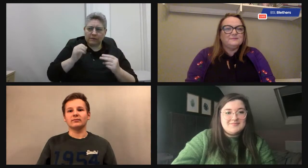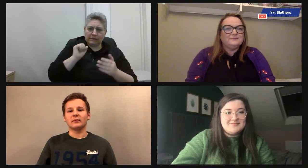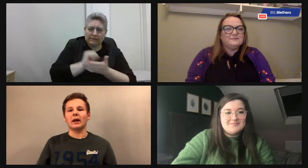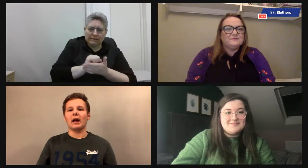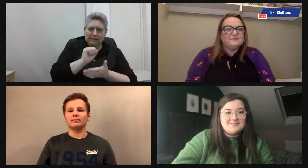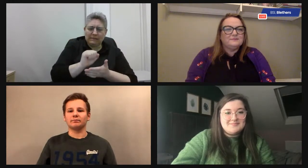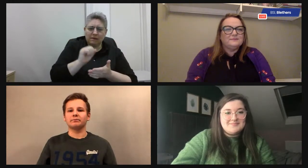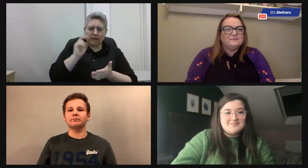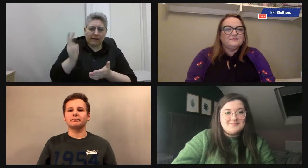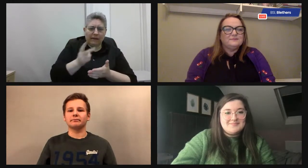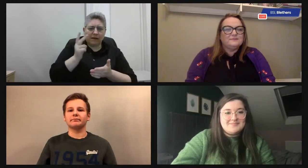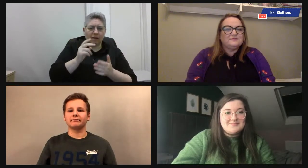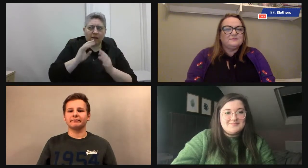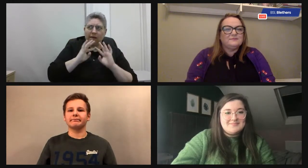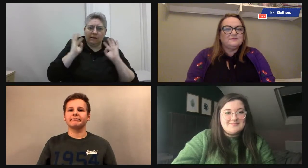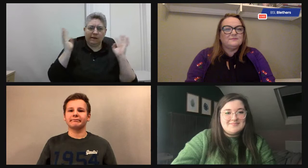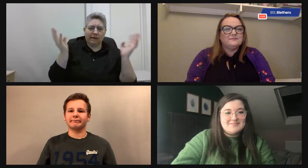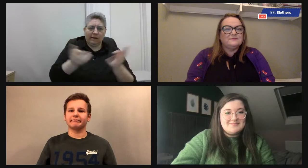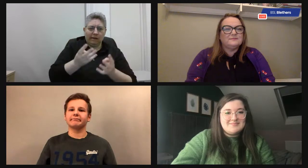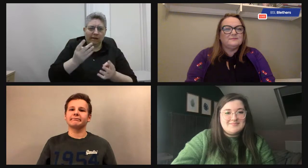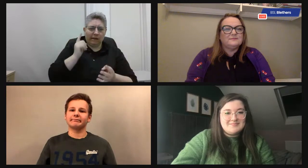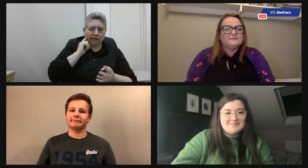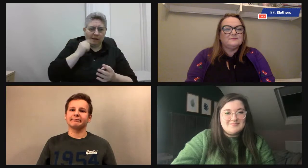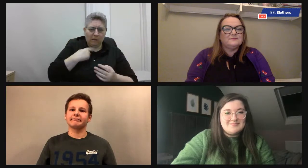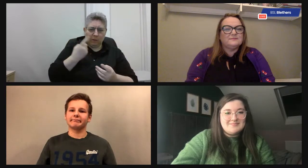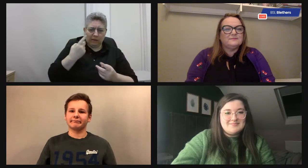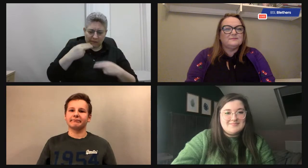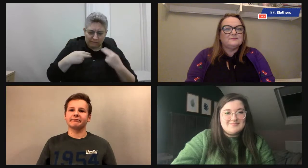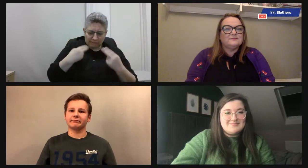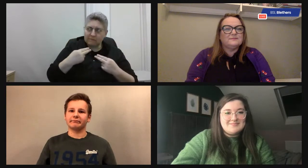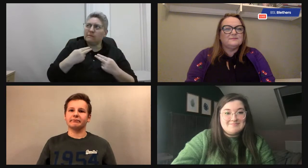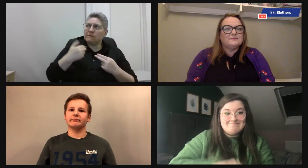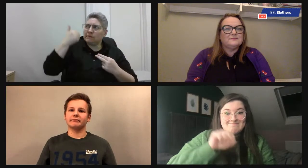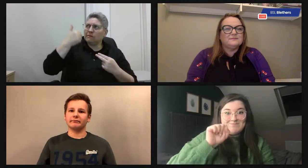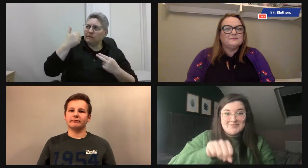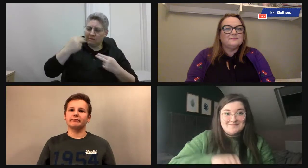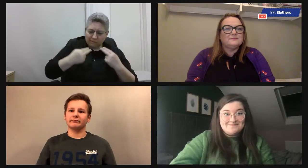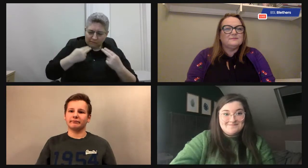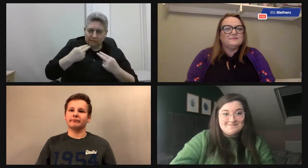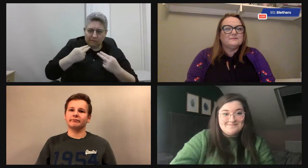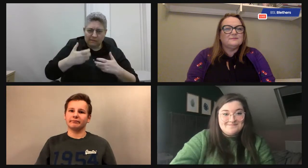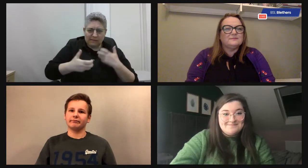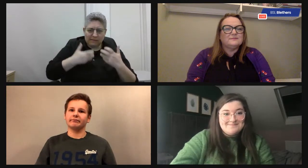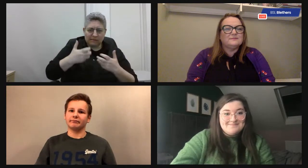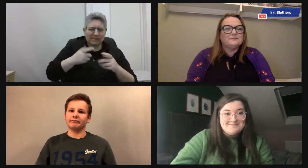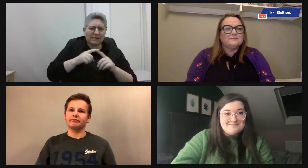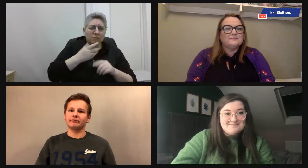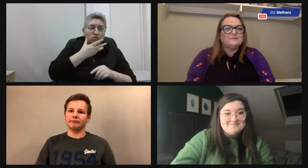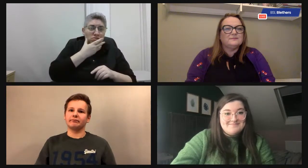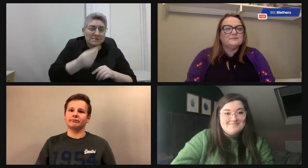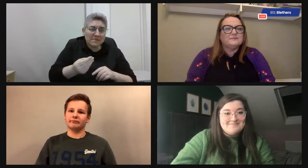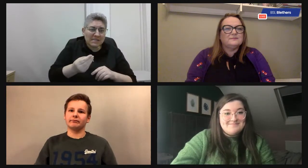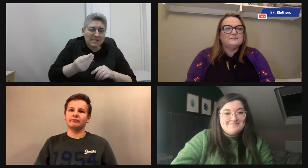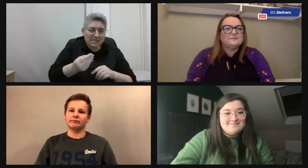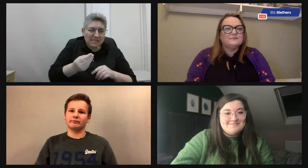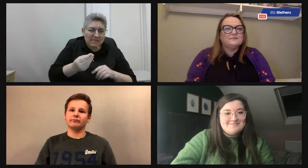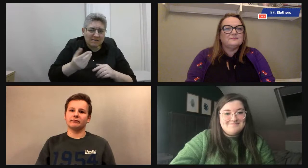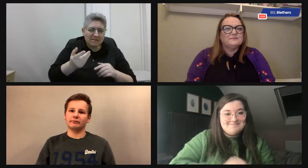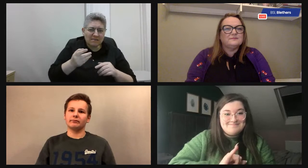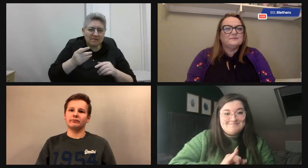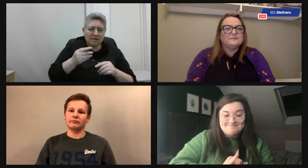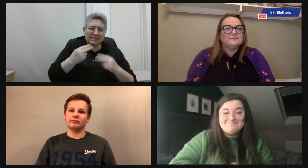kind of scenario, isn't there, of, you know, the dinner um, where the deaf person is just kind